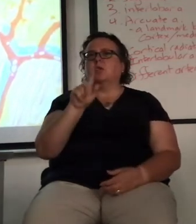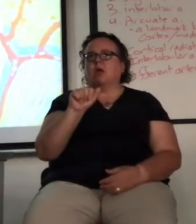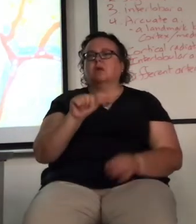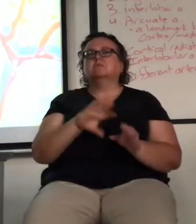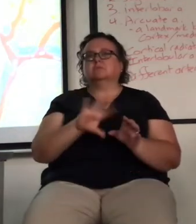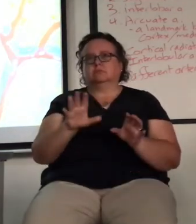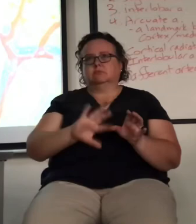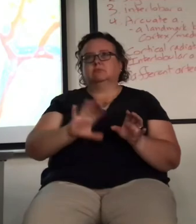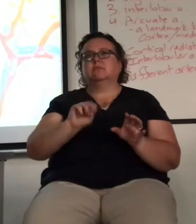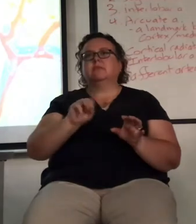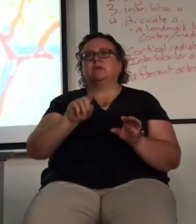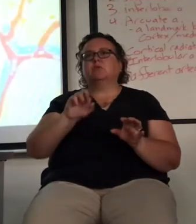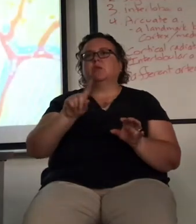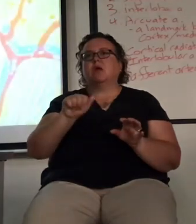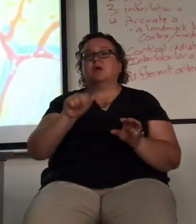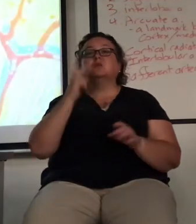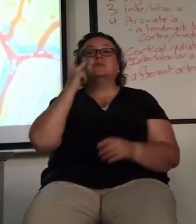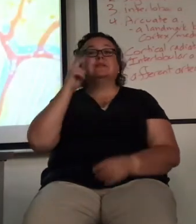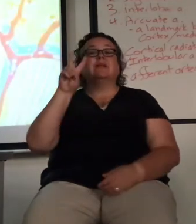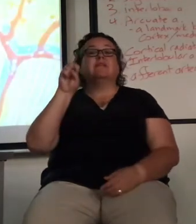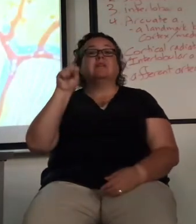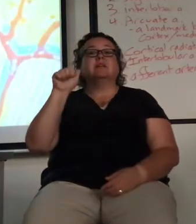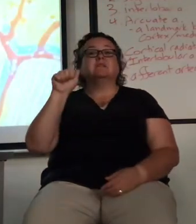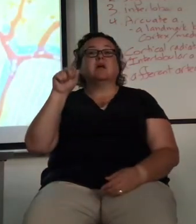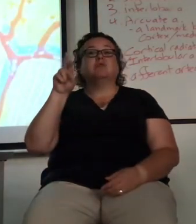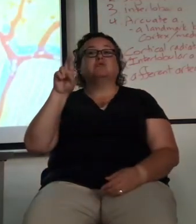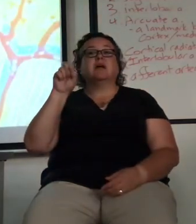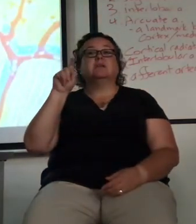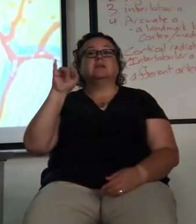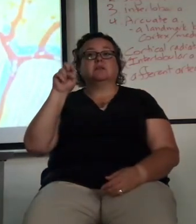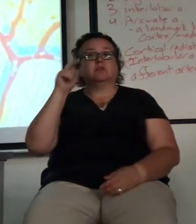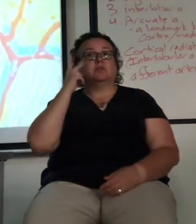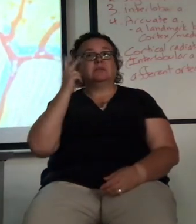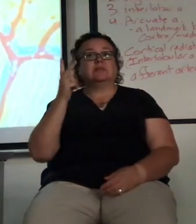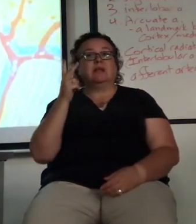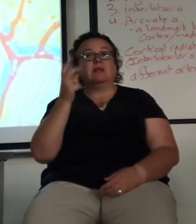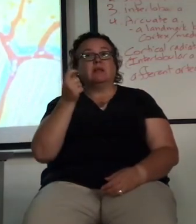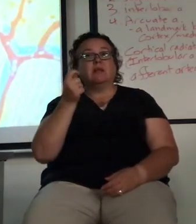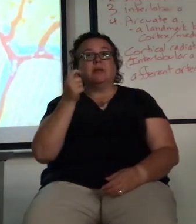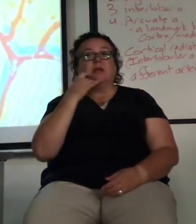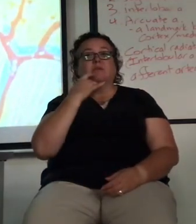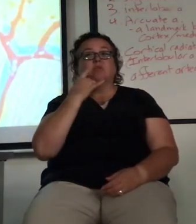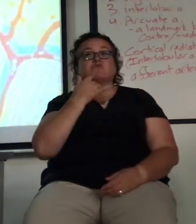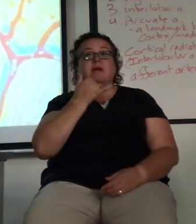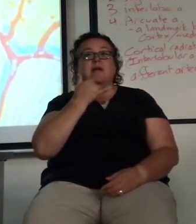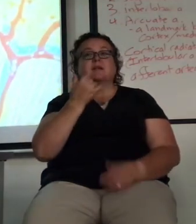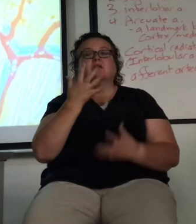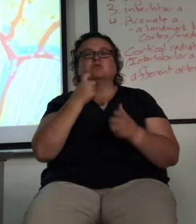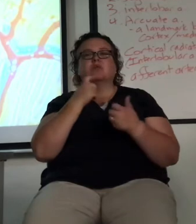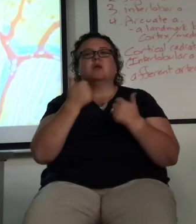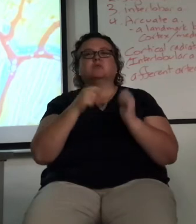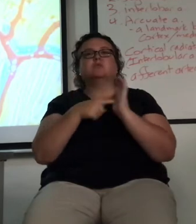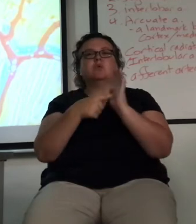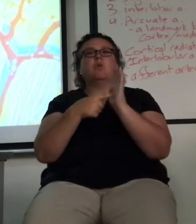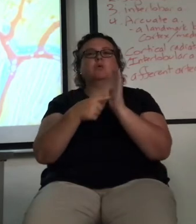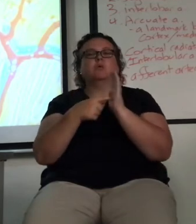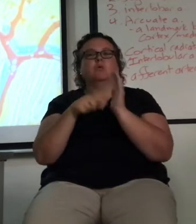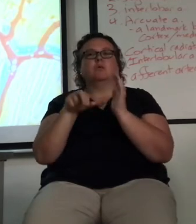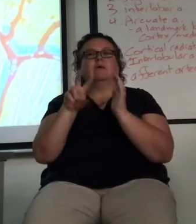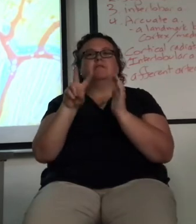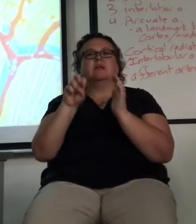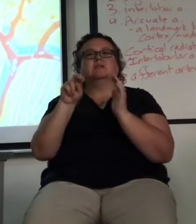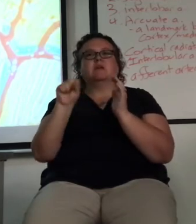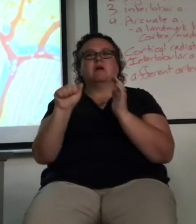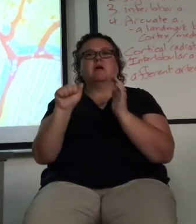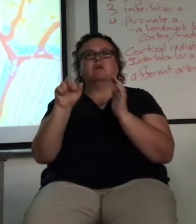Medulla. Now, do you see the vasa recta? Do you see little threads of yellow, of red there? Mm-hmm. They're trying to show you vasa recta. I know it's